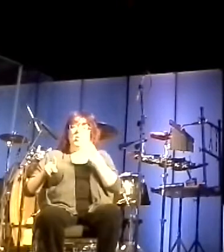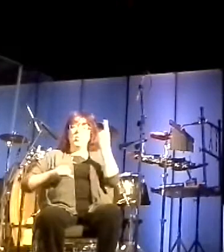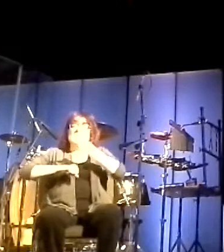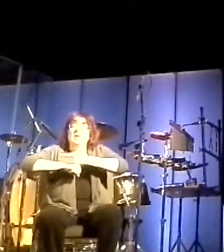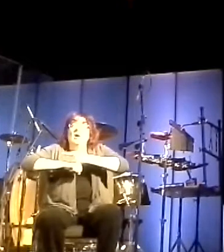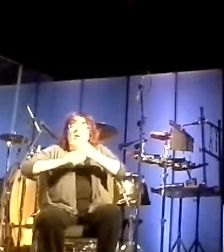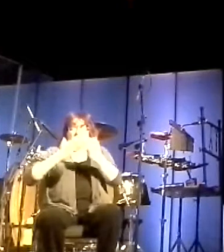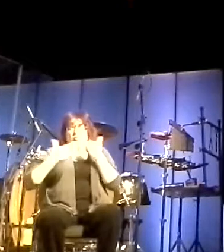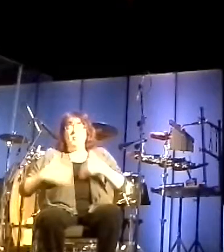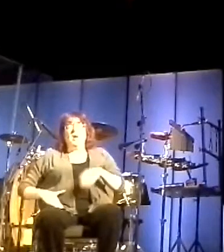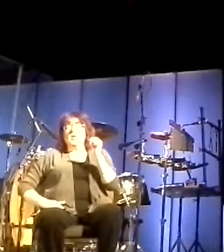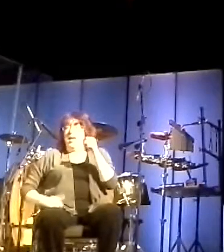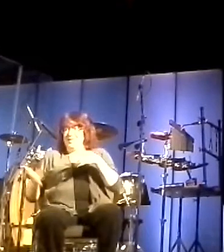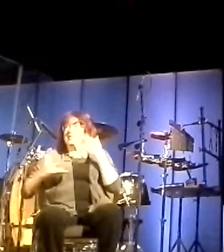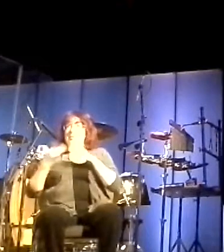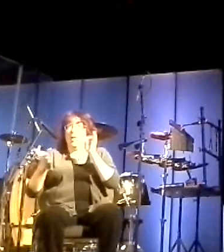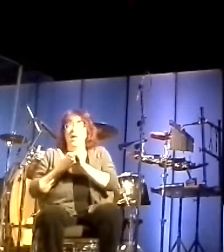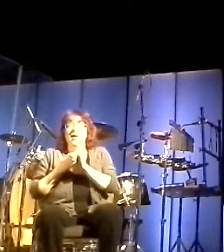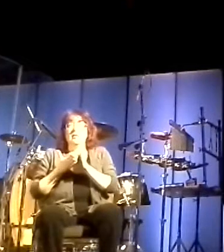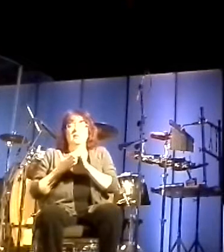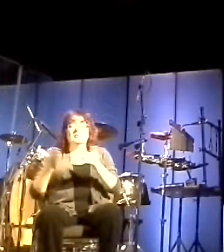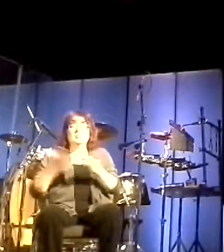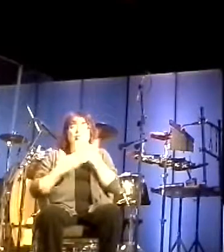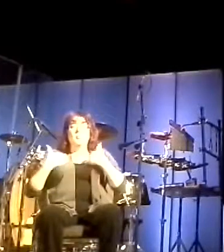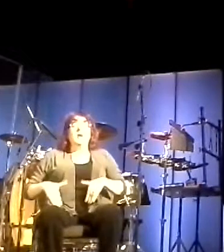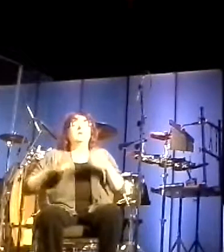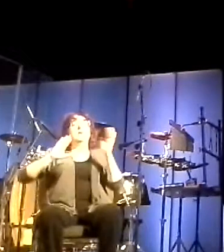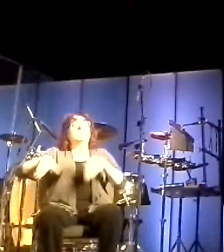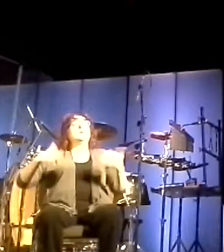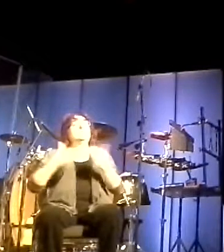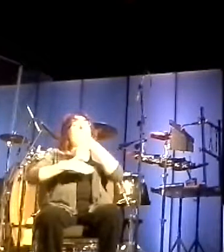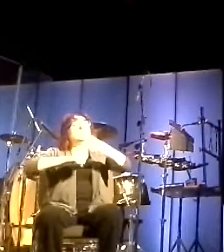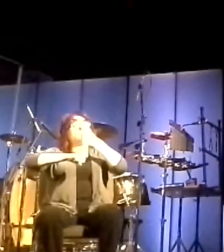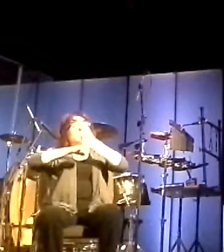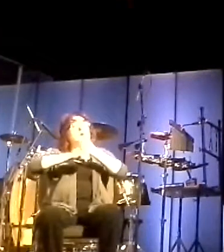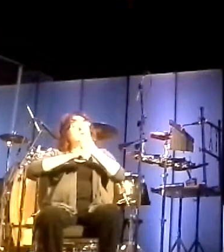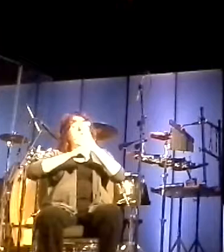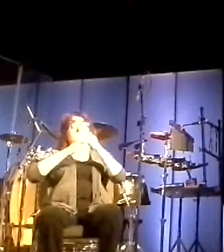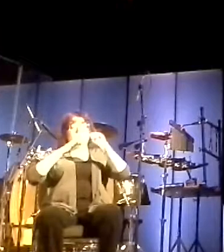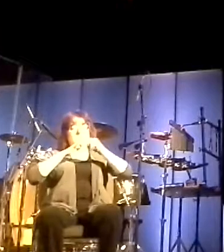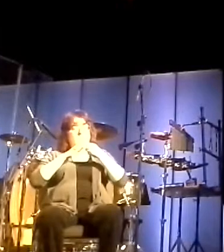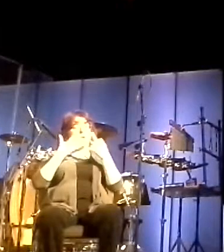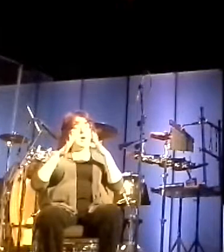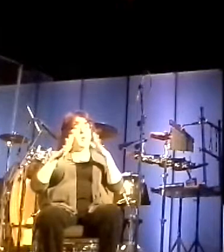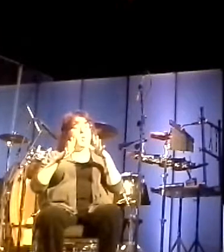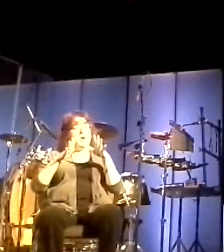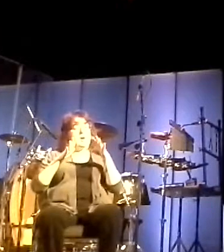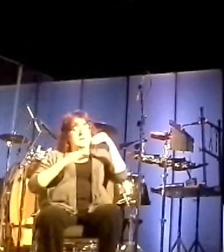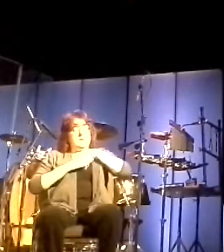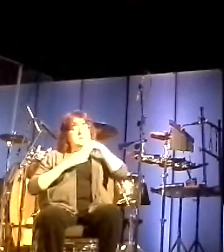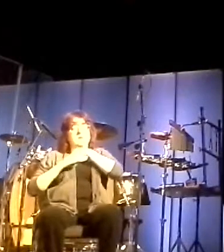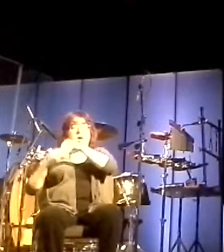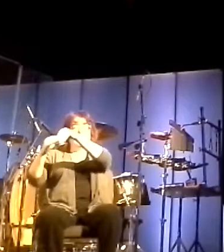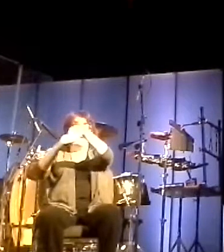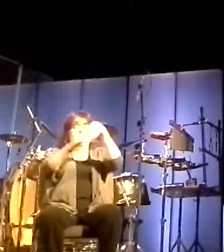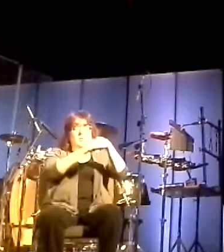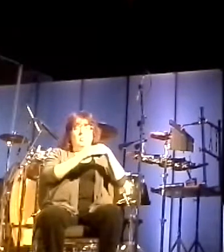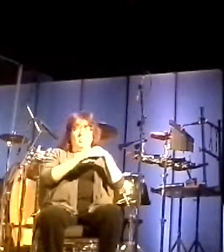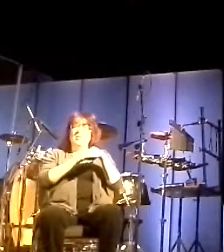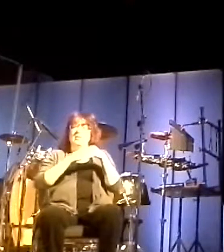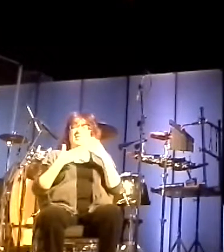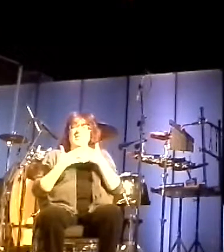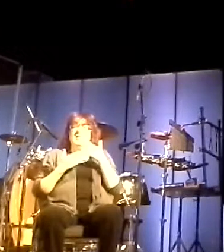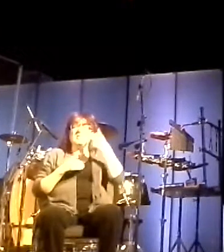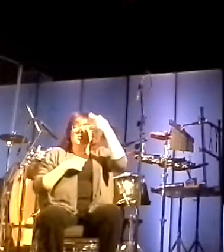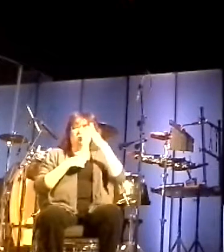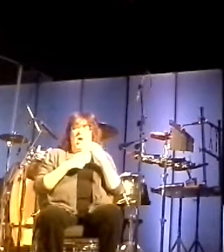day we'll have a new body. How many are excited about that? But he says, the new creation has already started inside of you. And guess what? It was